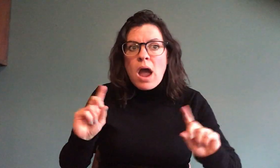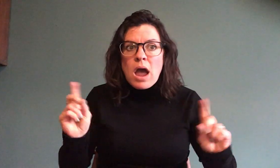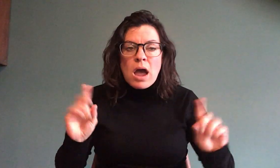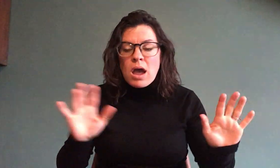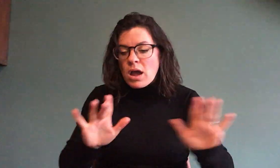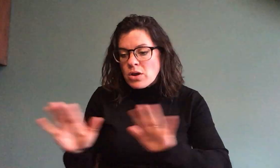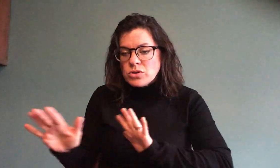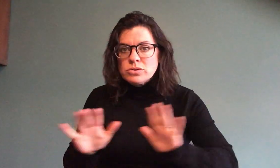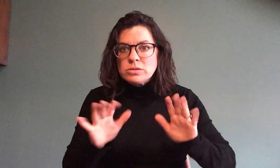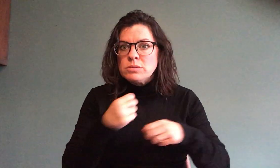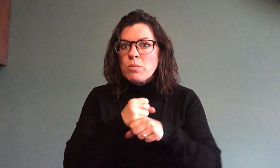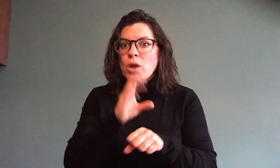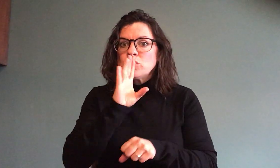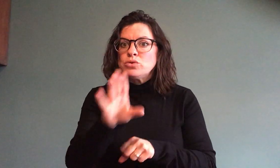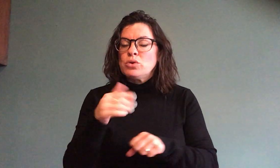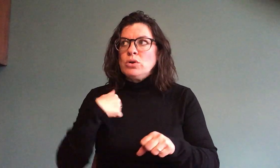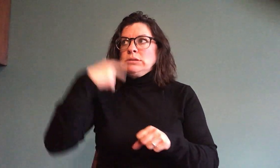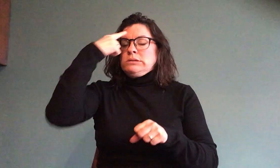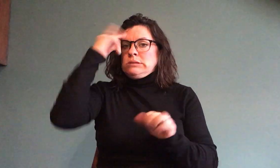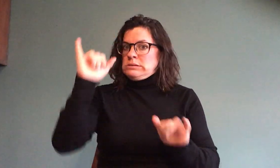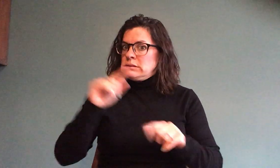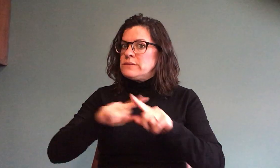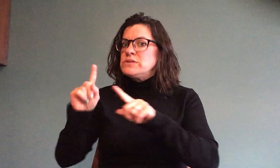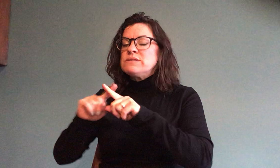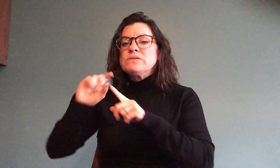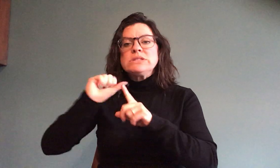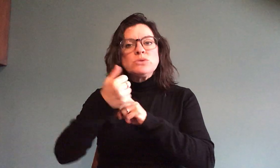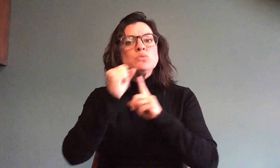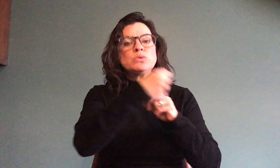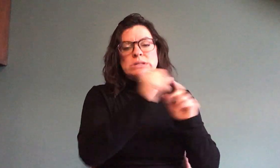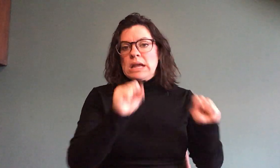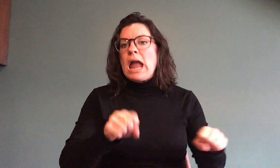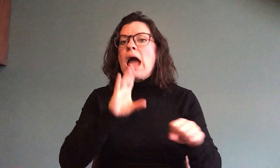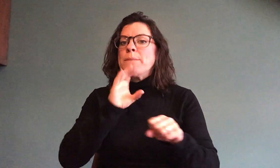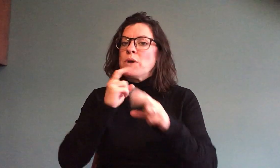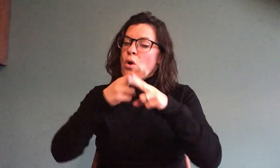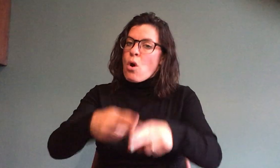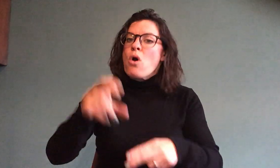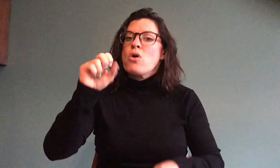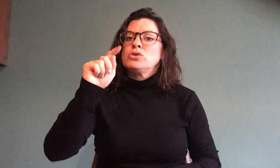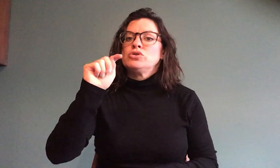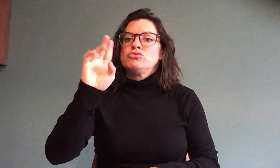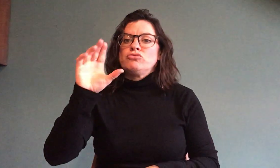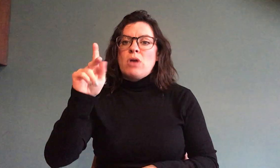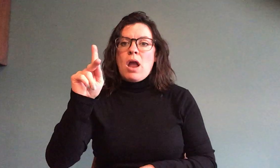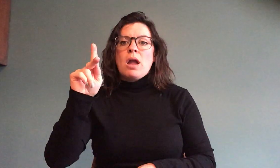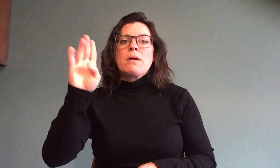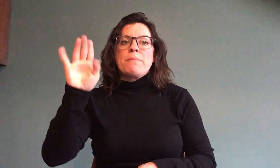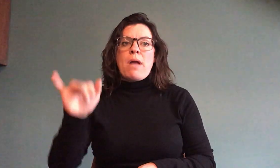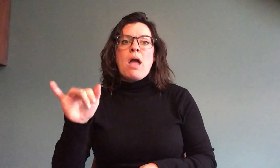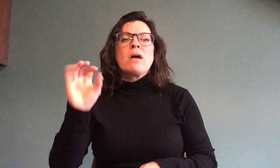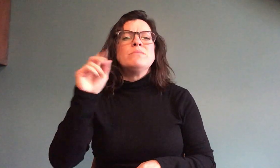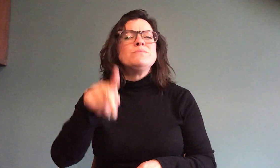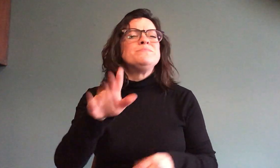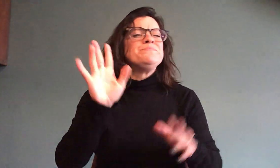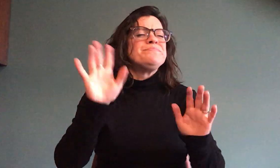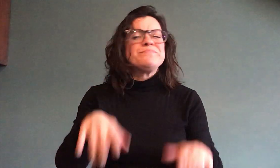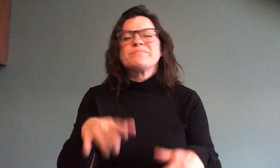33. So we still have two of the Focus 4 to do, caught between and a fall protection. I'll make sure we get that